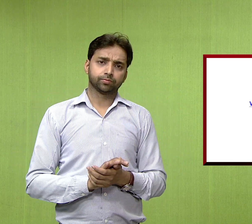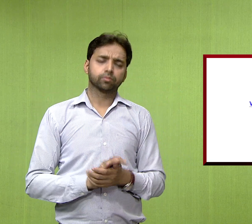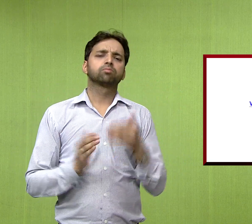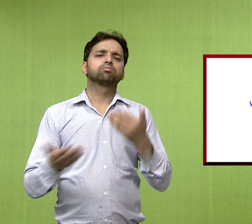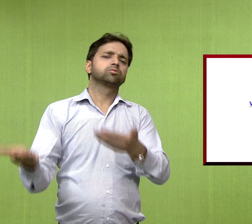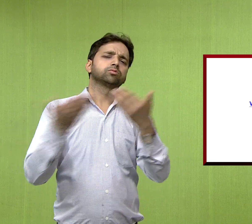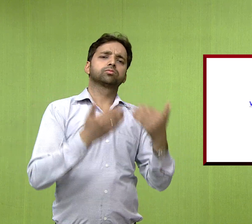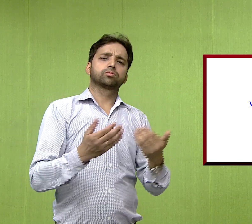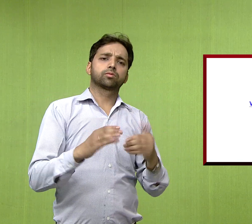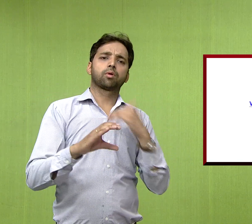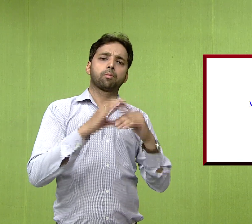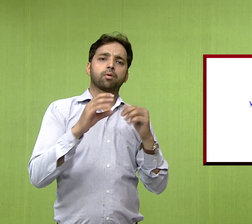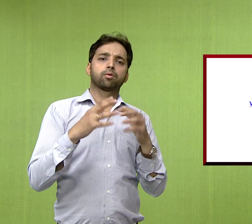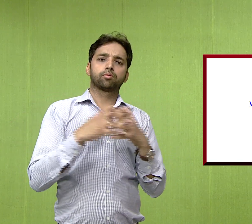you can visit our website